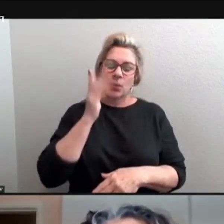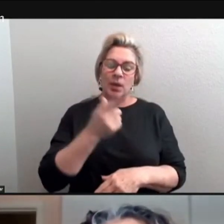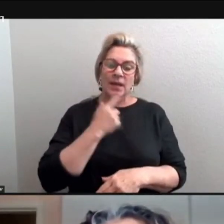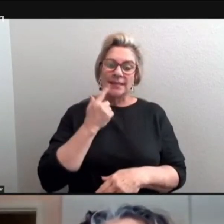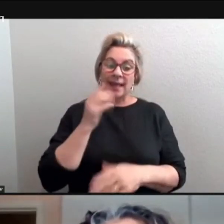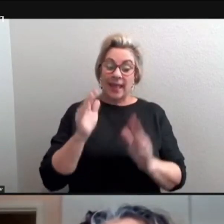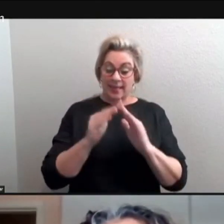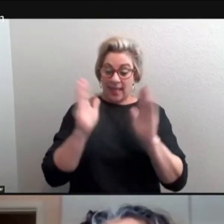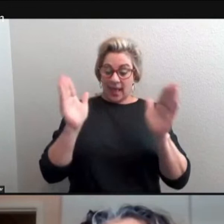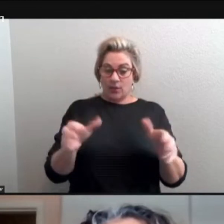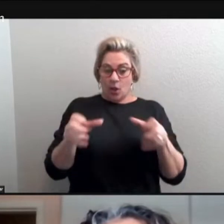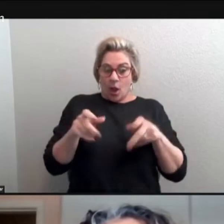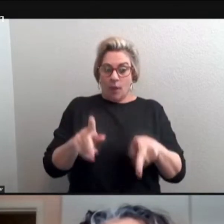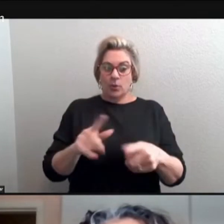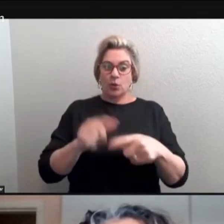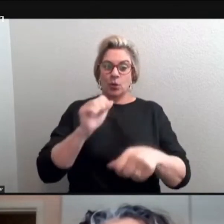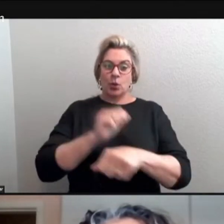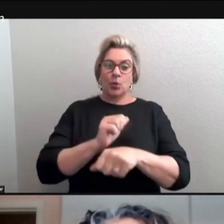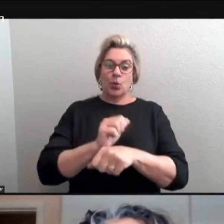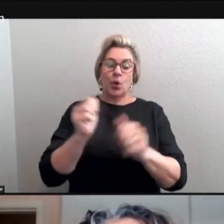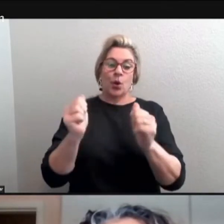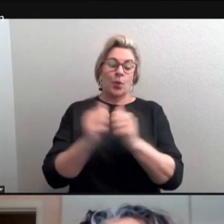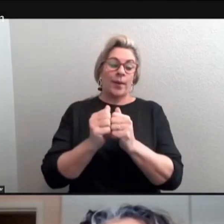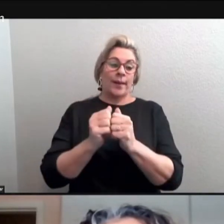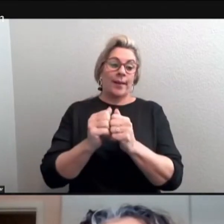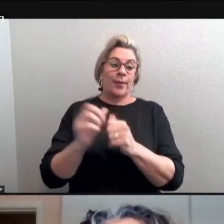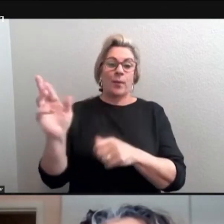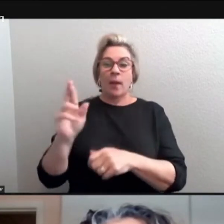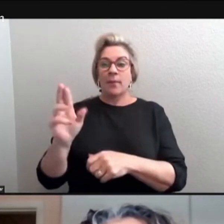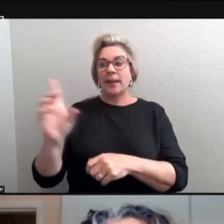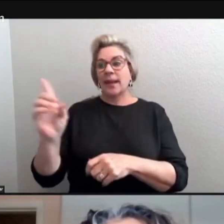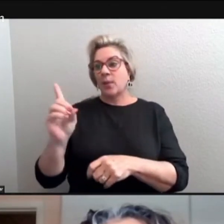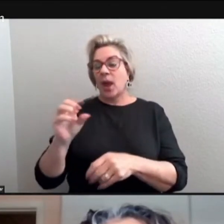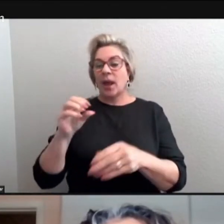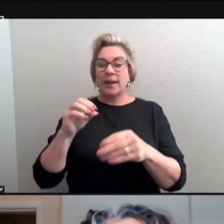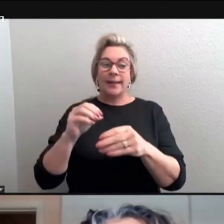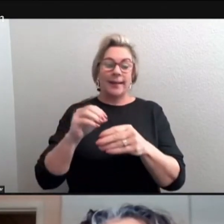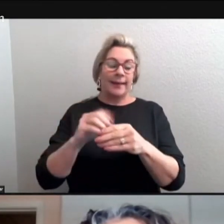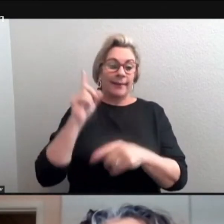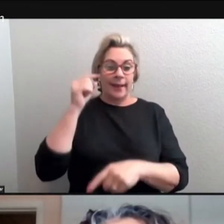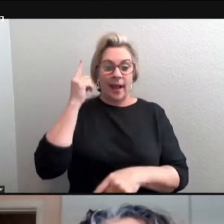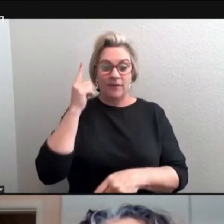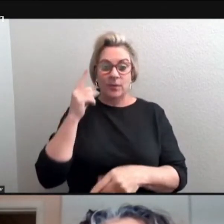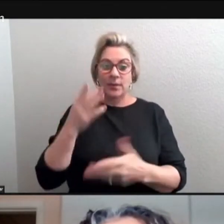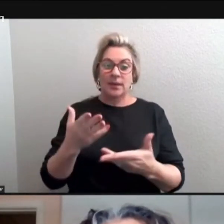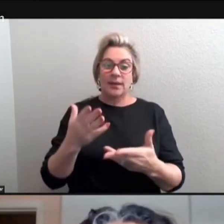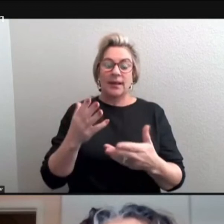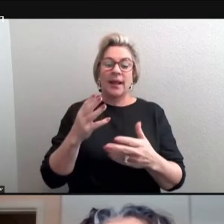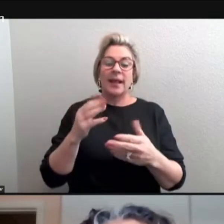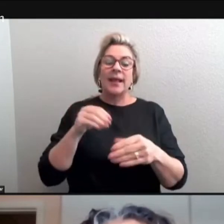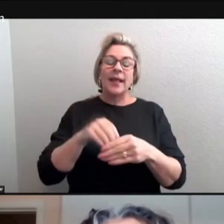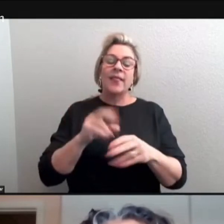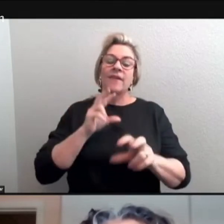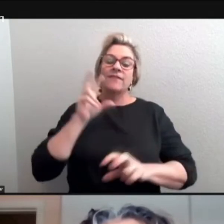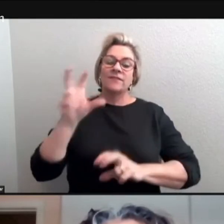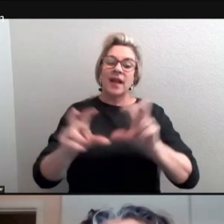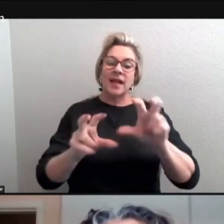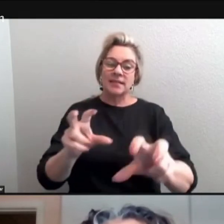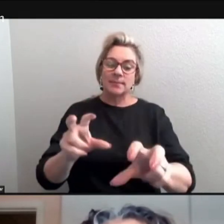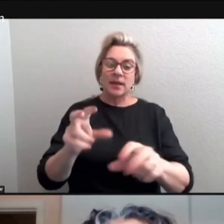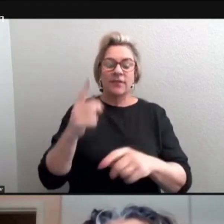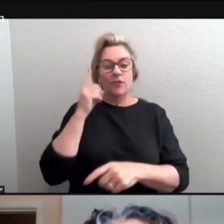housing is the opportunity to work with the Republicans and Democrats in the legislature on the historic investment in housing